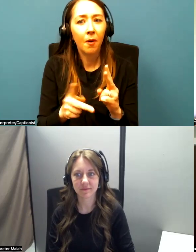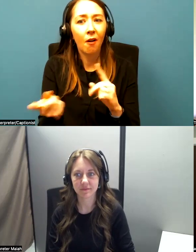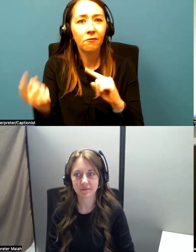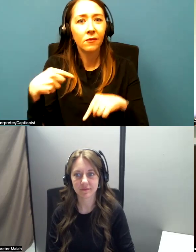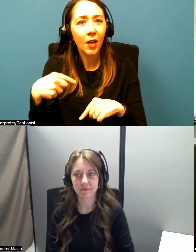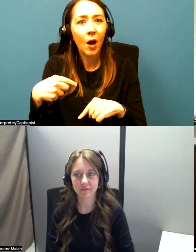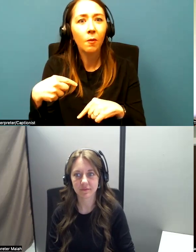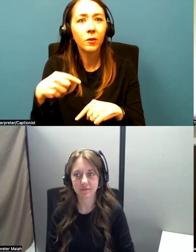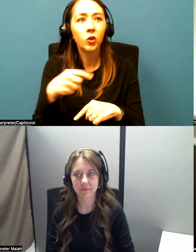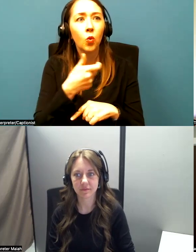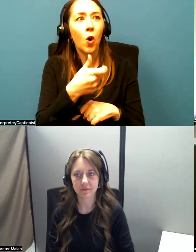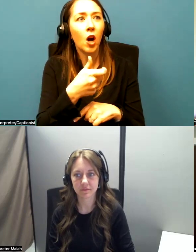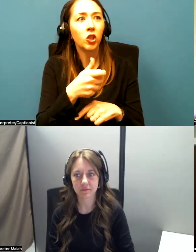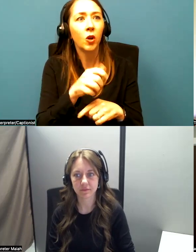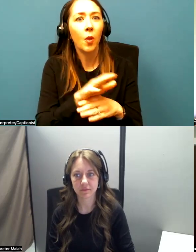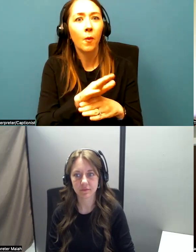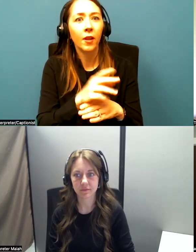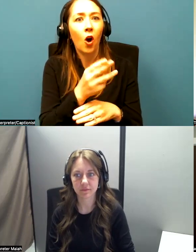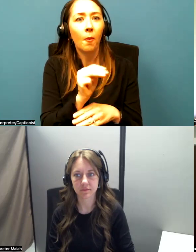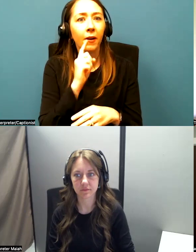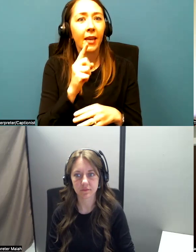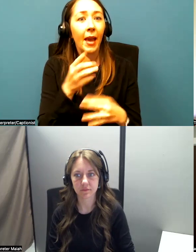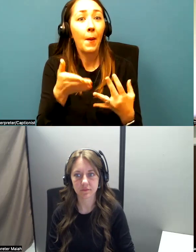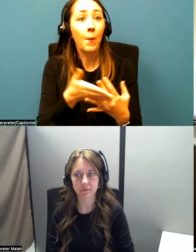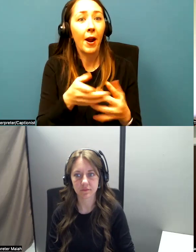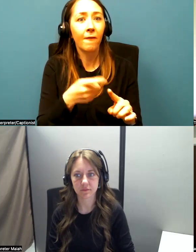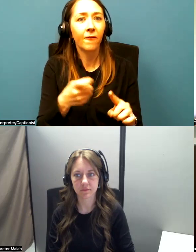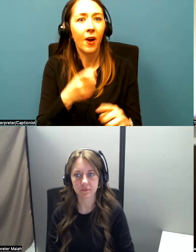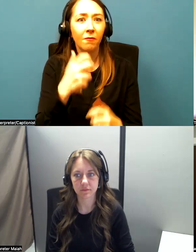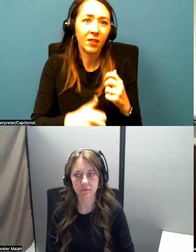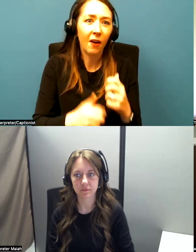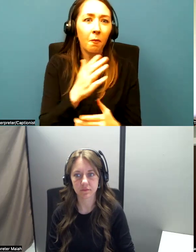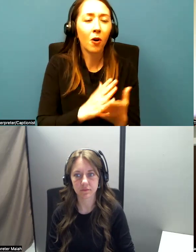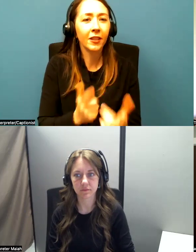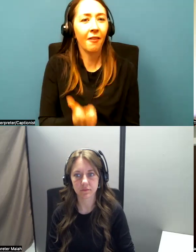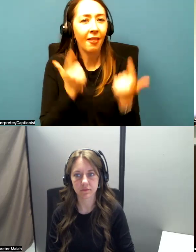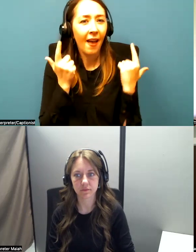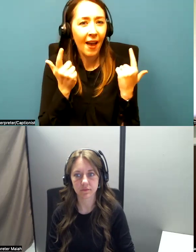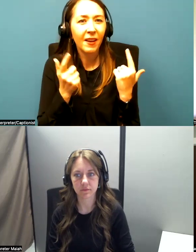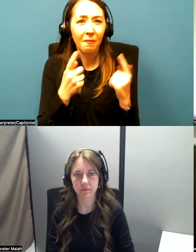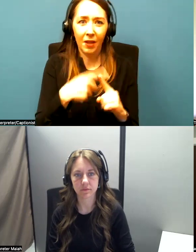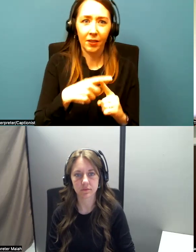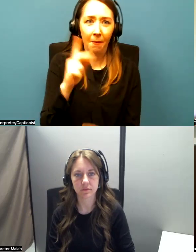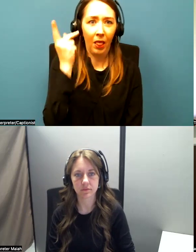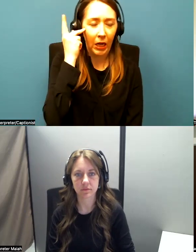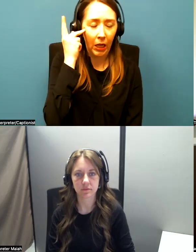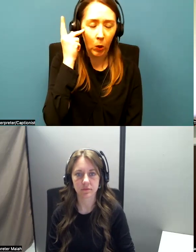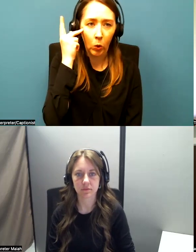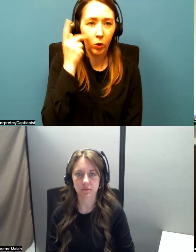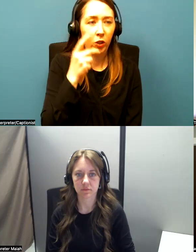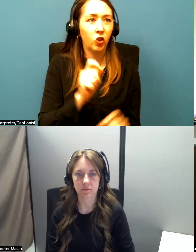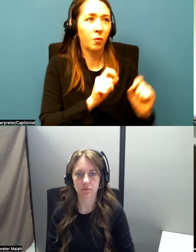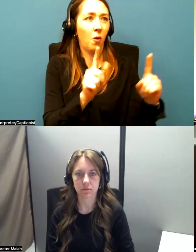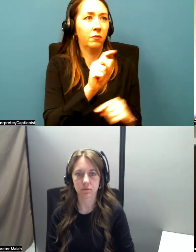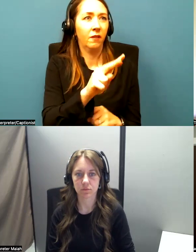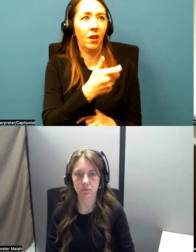Hallmark to get a break from the hard things in life, especially, you know, right now politically, there's so you turn on the TV and